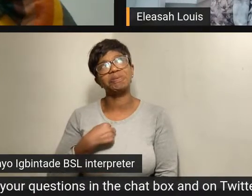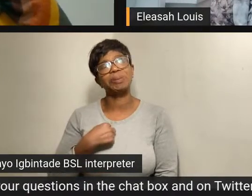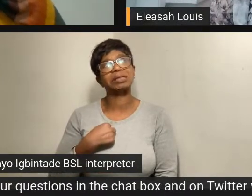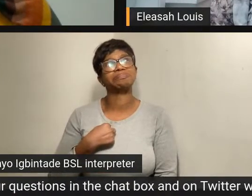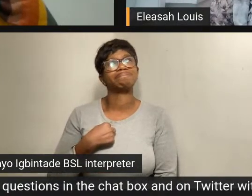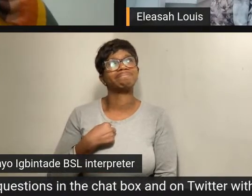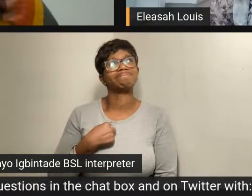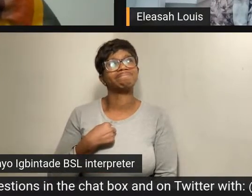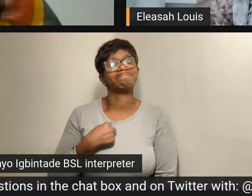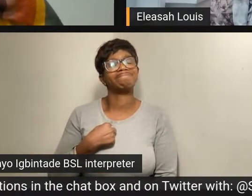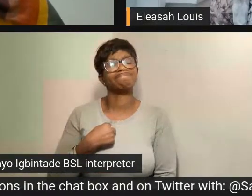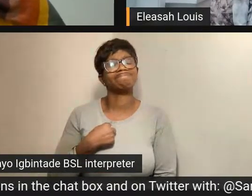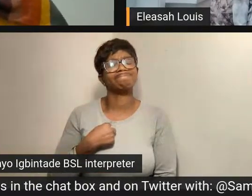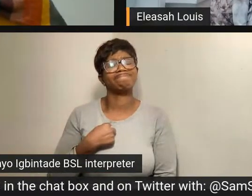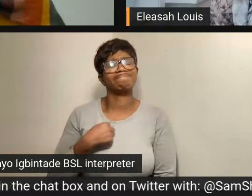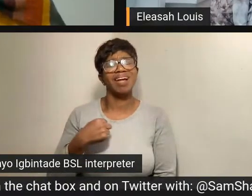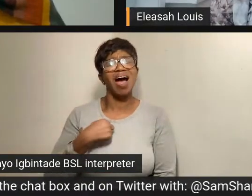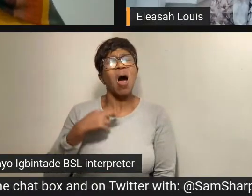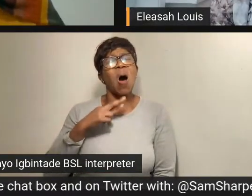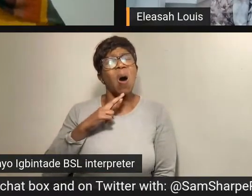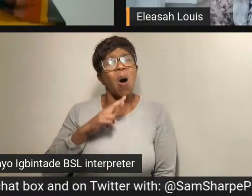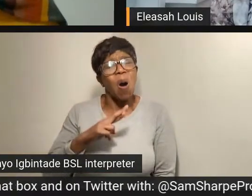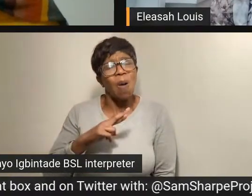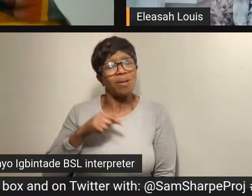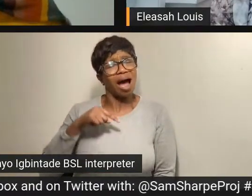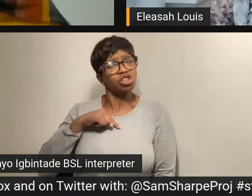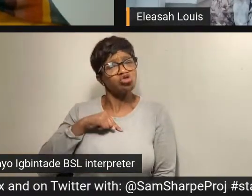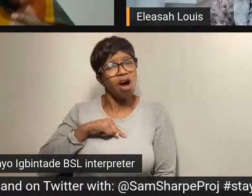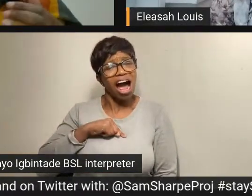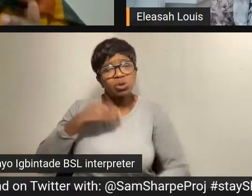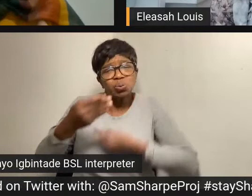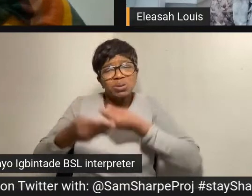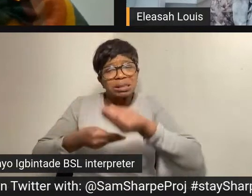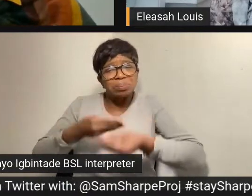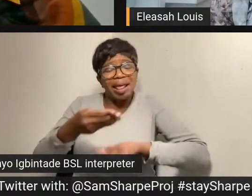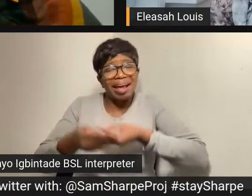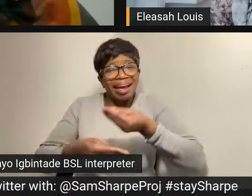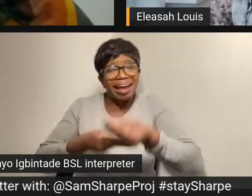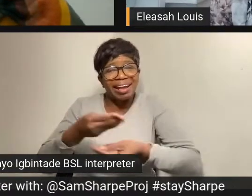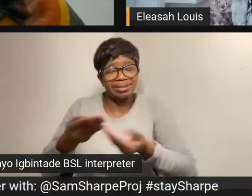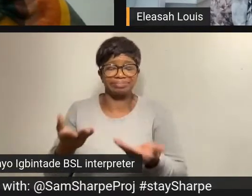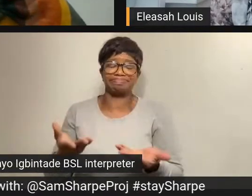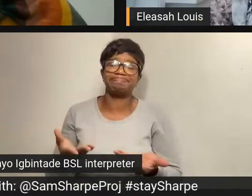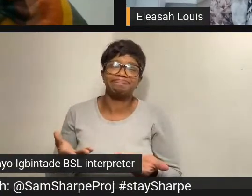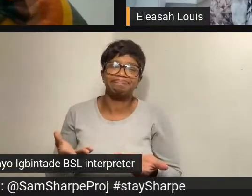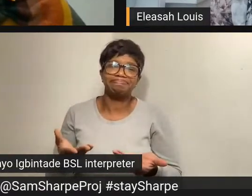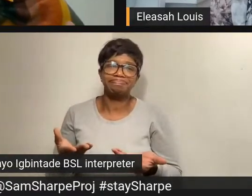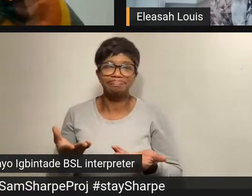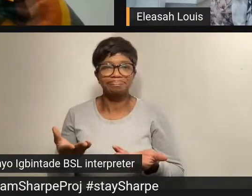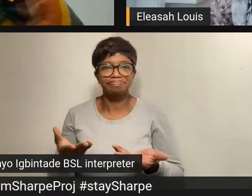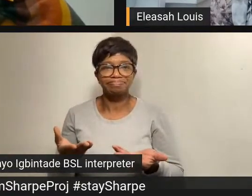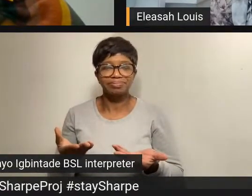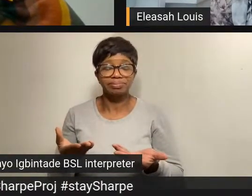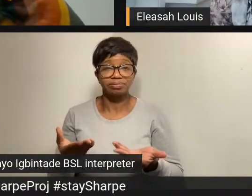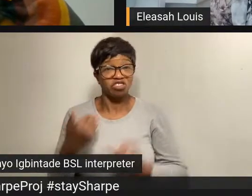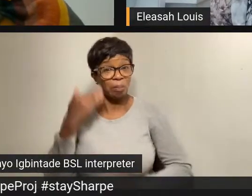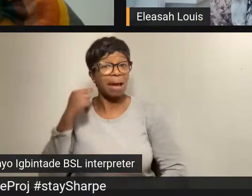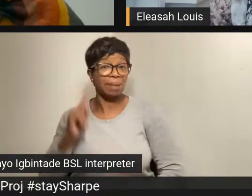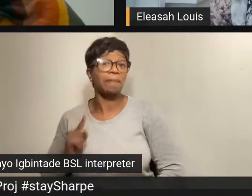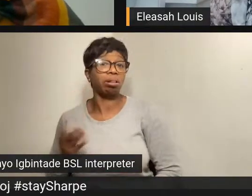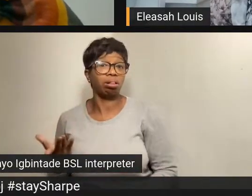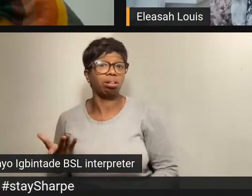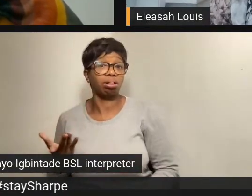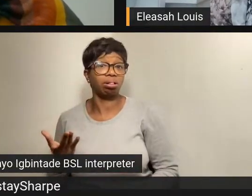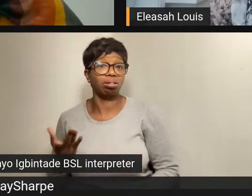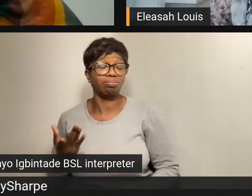I had hoped that I had tried to communicate that for Black people,